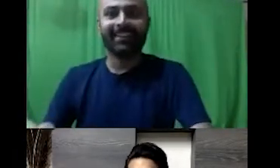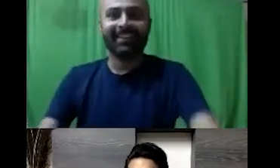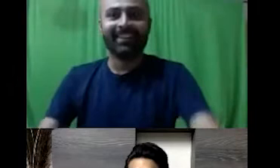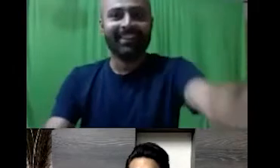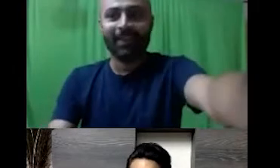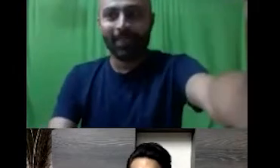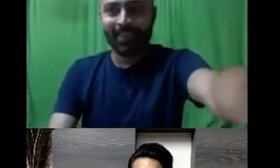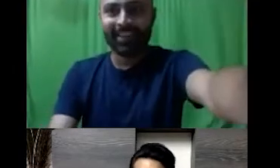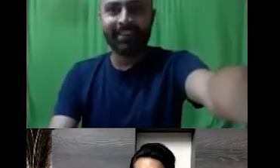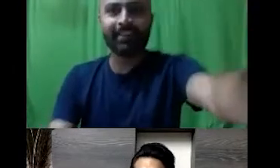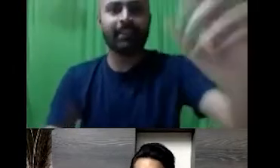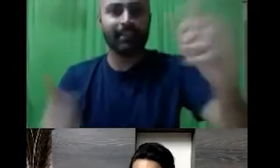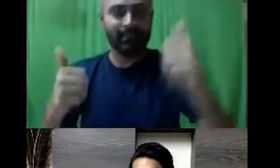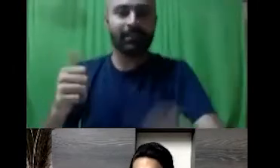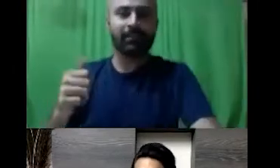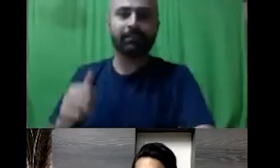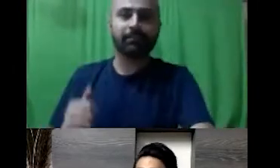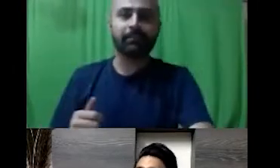language? Excited?